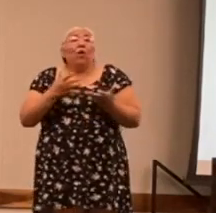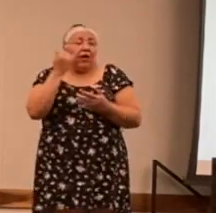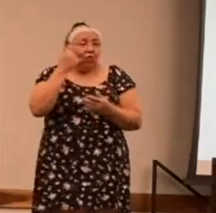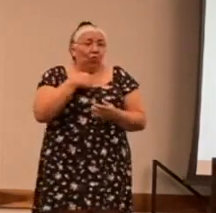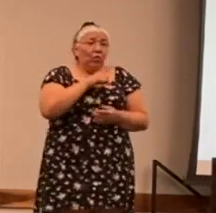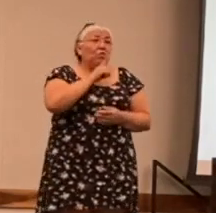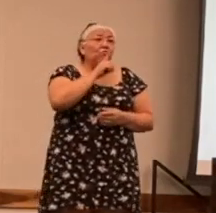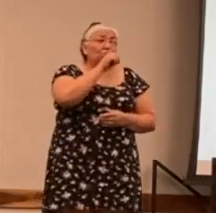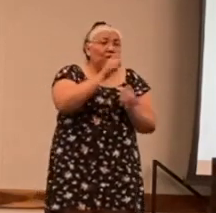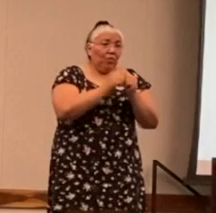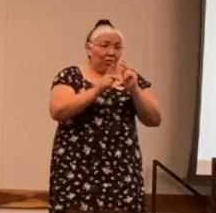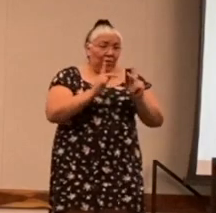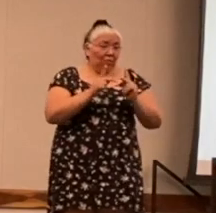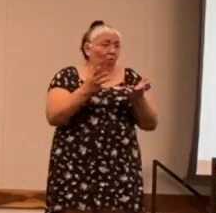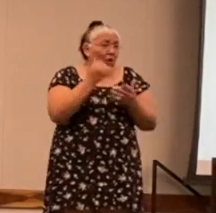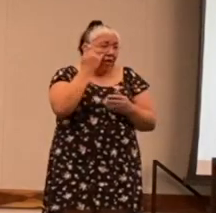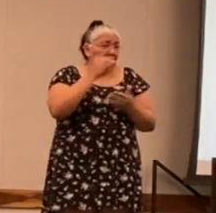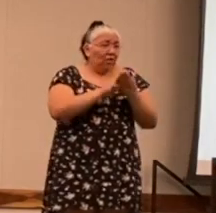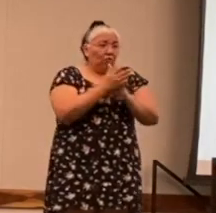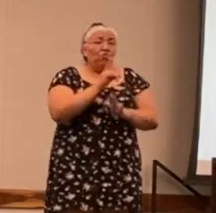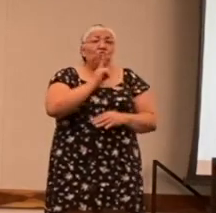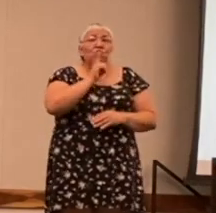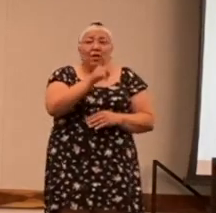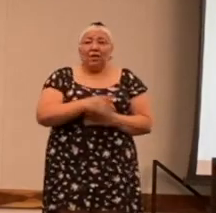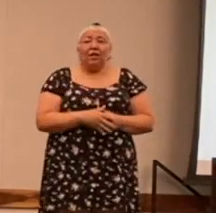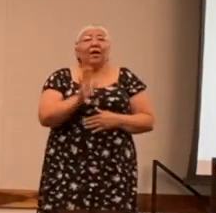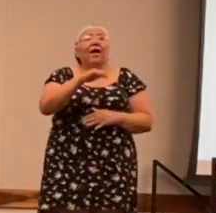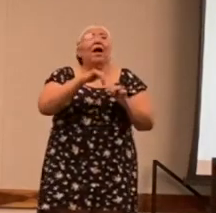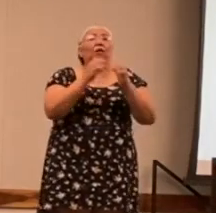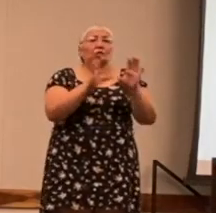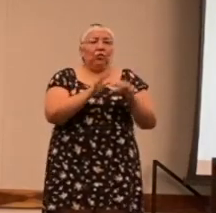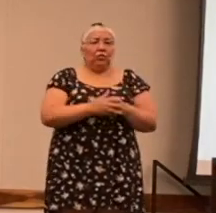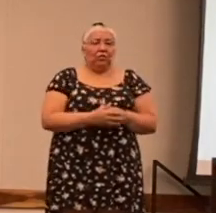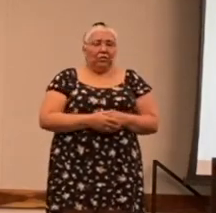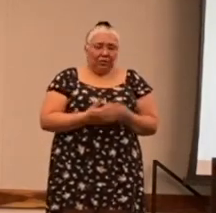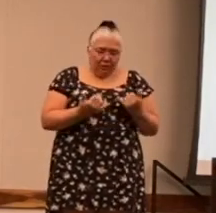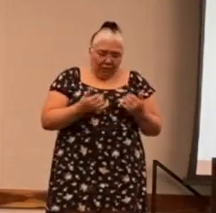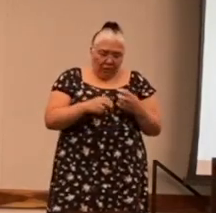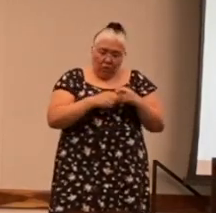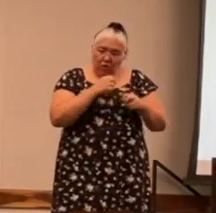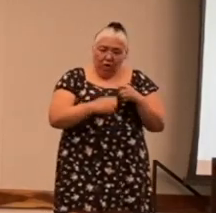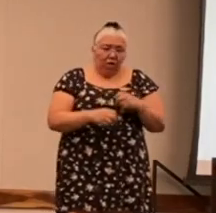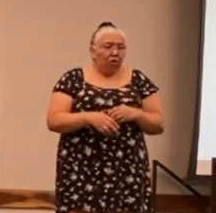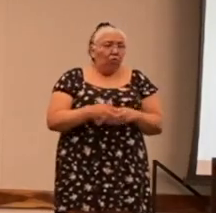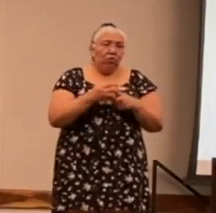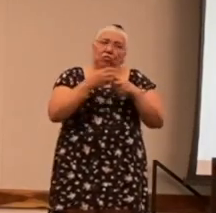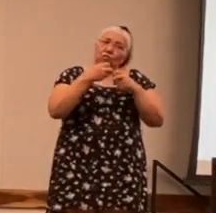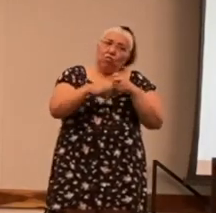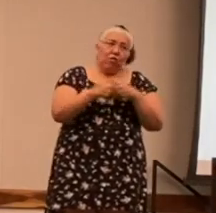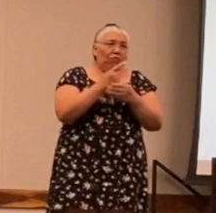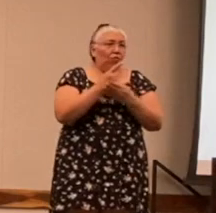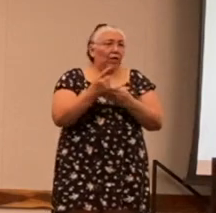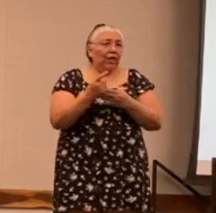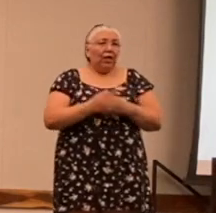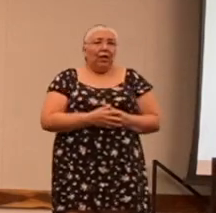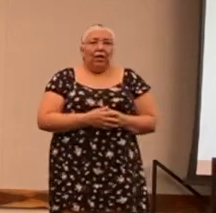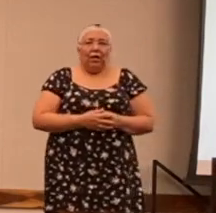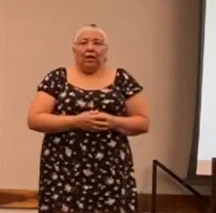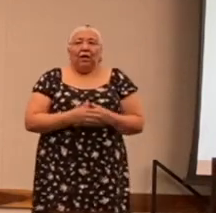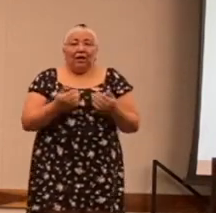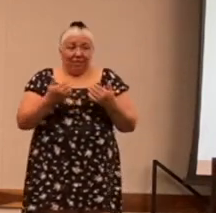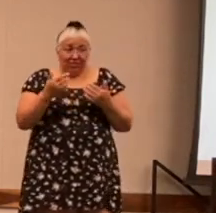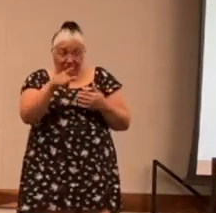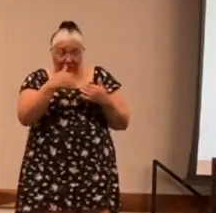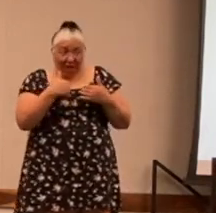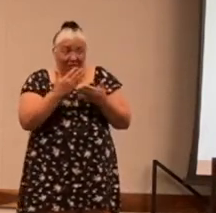people? What if we just got real? We just like, hey man, how you doing? Oh man, today was hard. It was a rough week. I mean, you got some